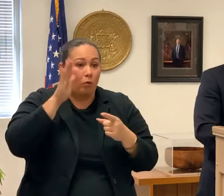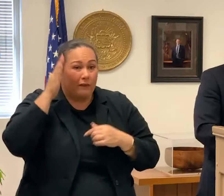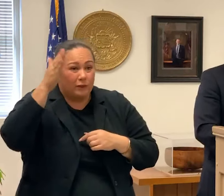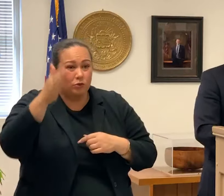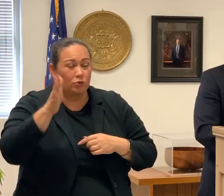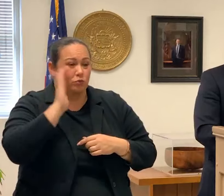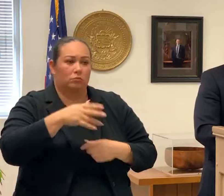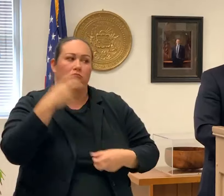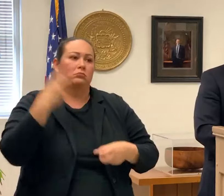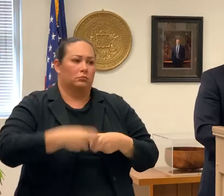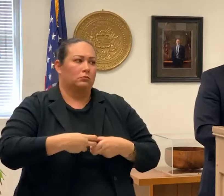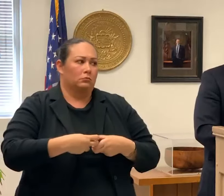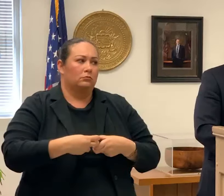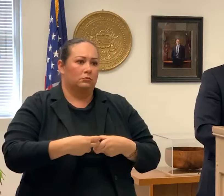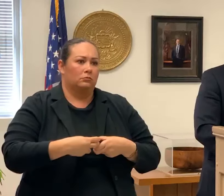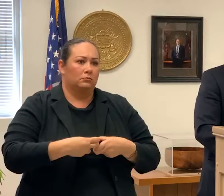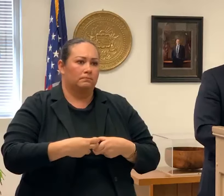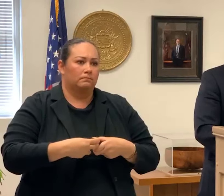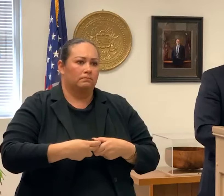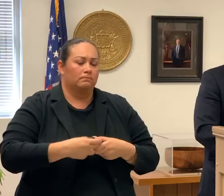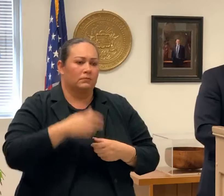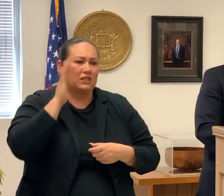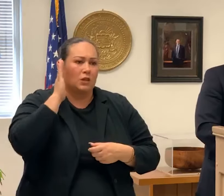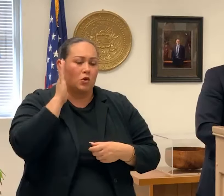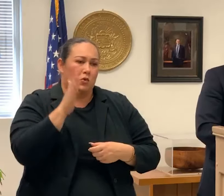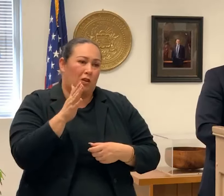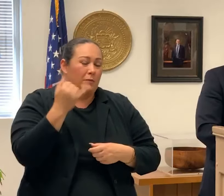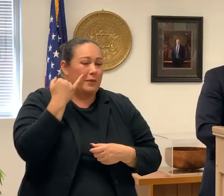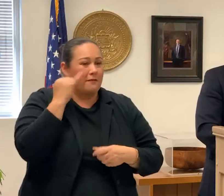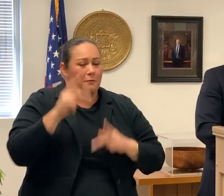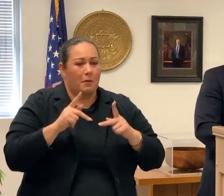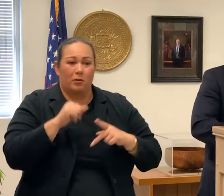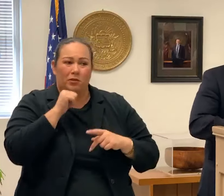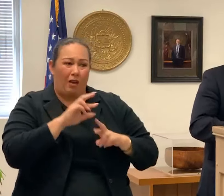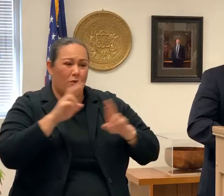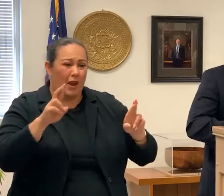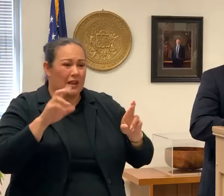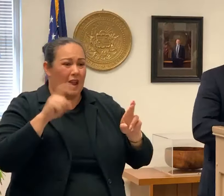hard. There are decisions that we'll have to be understanding when people aren't ready for them.